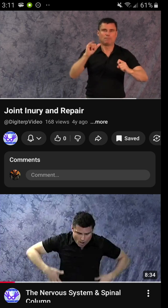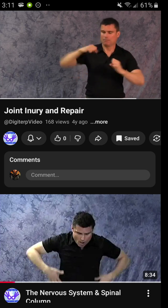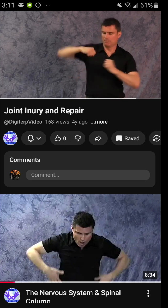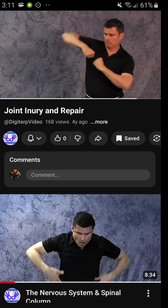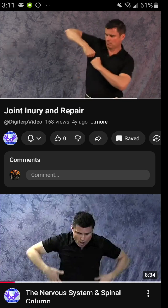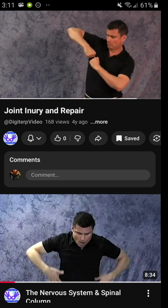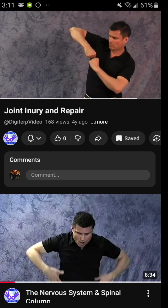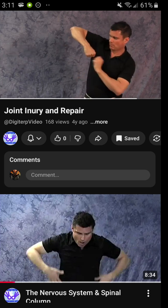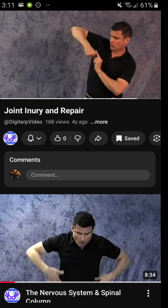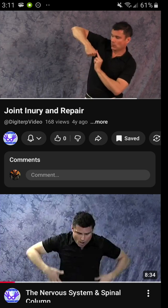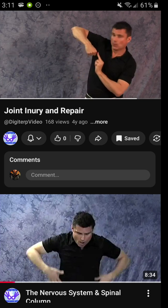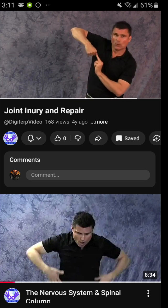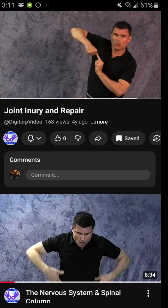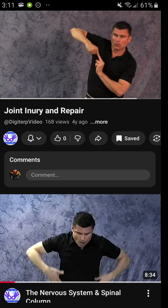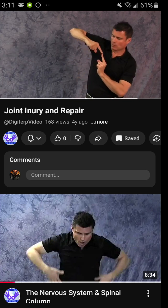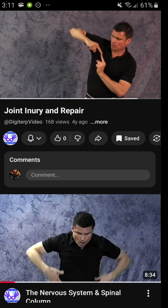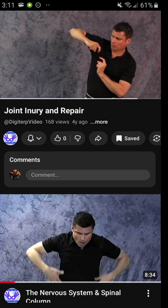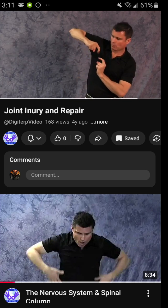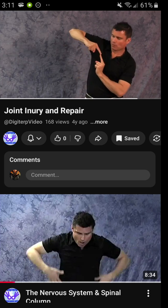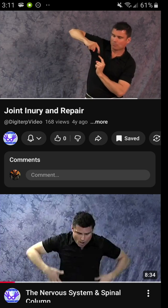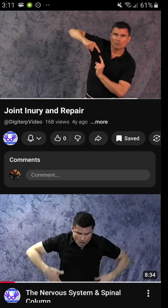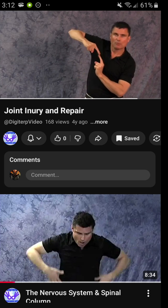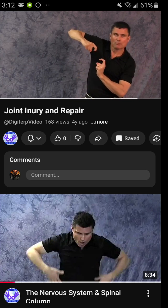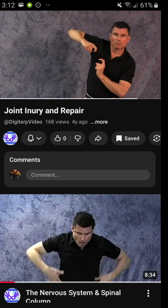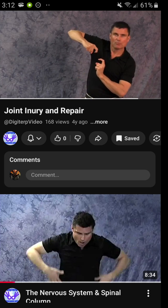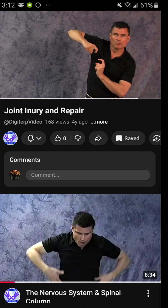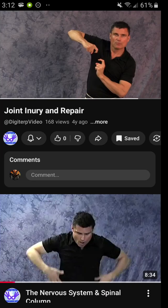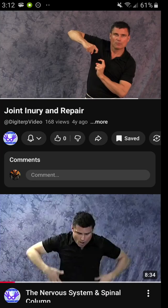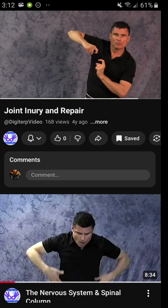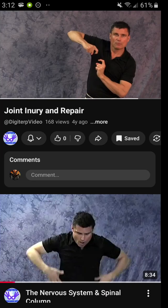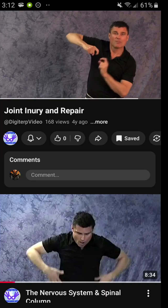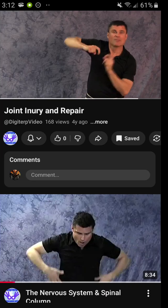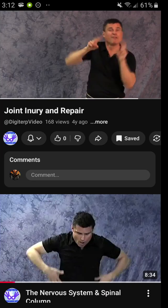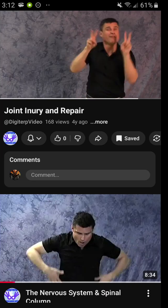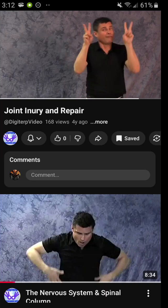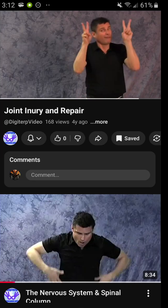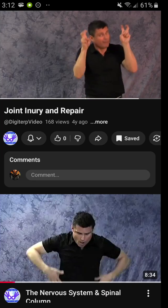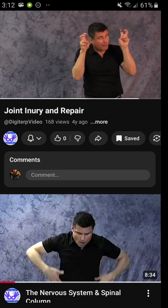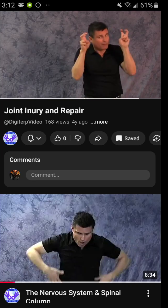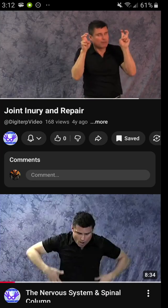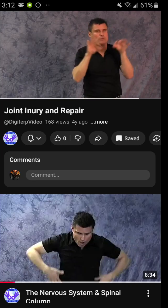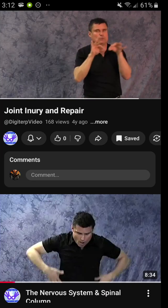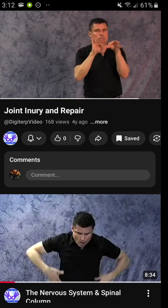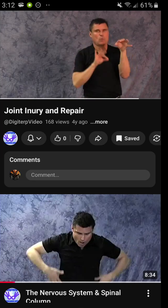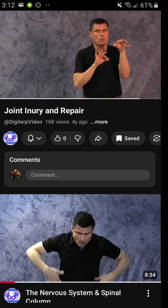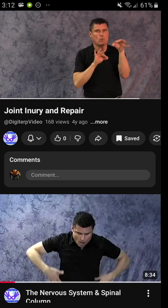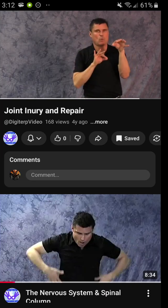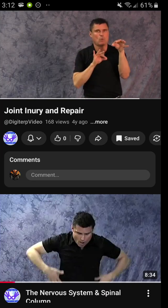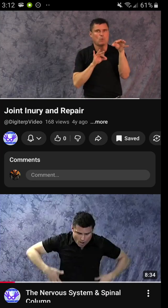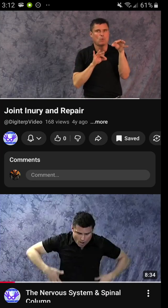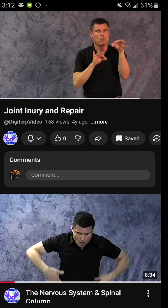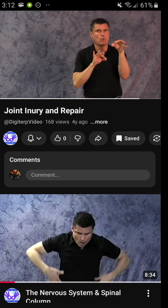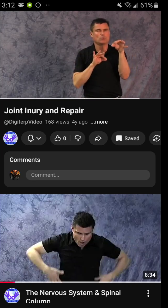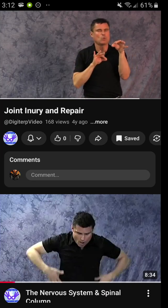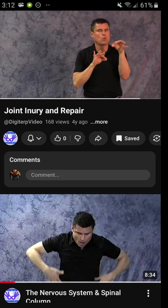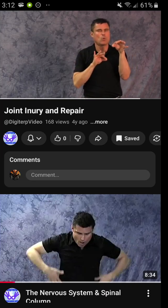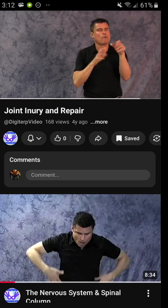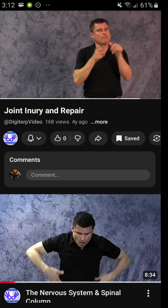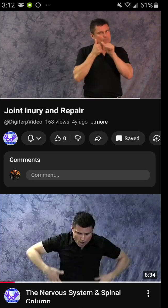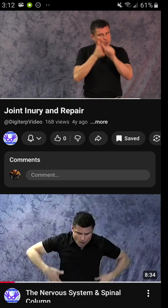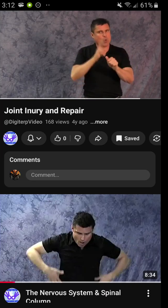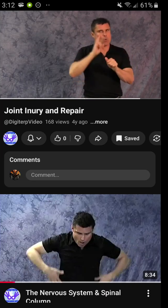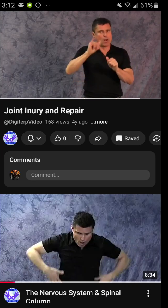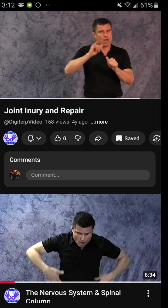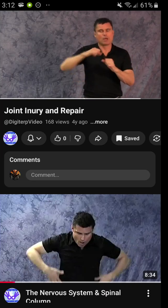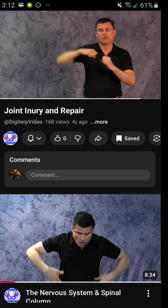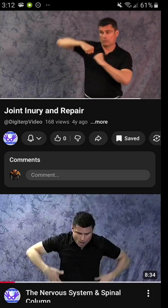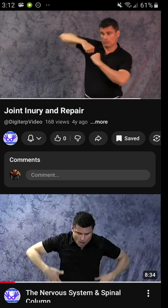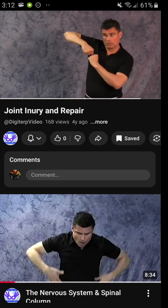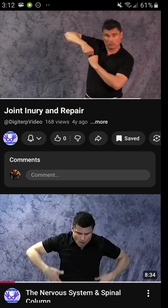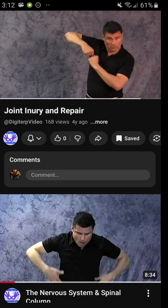going to be successful inside the joint locational